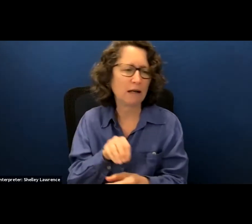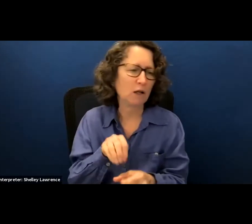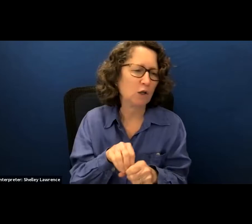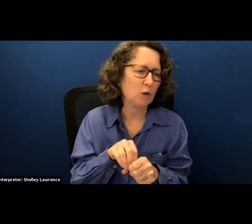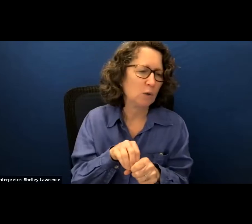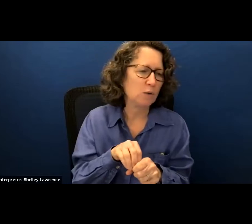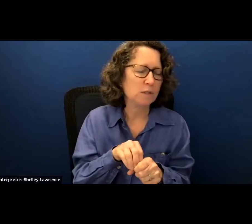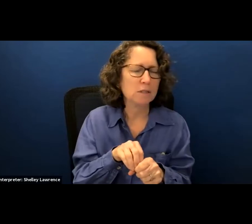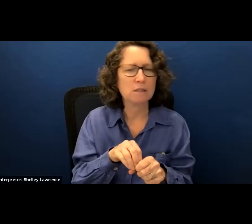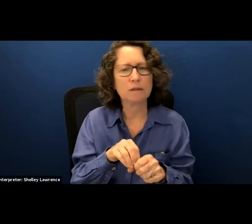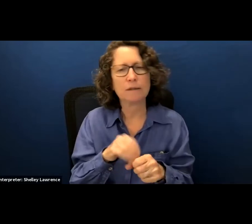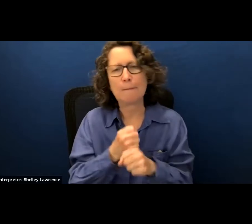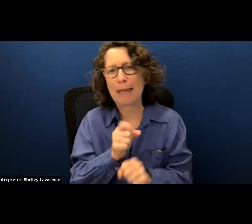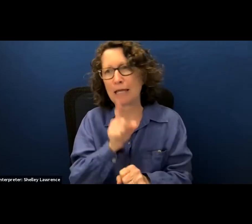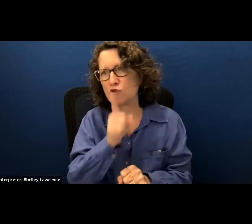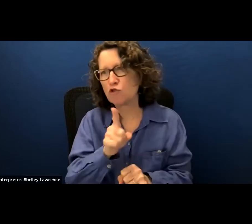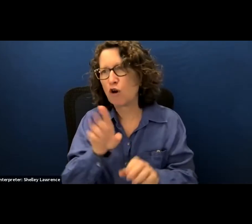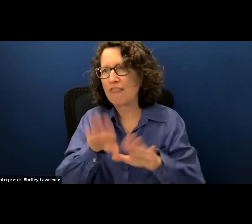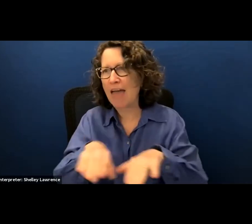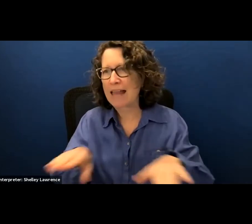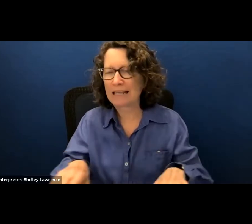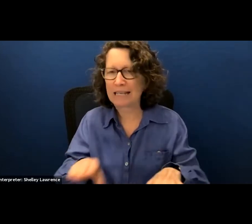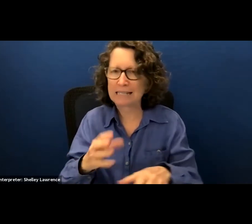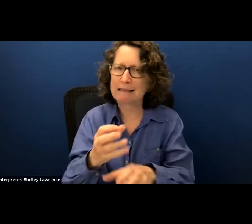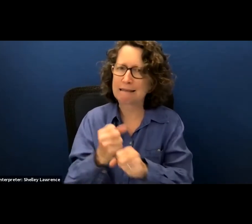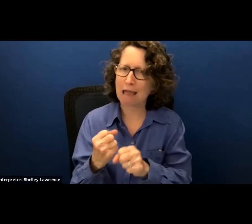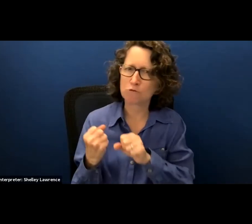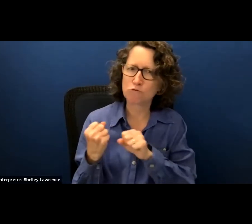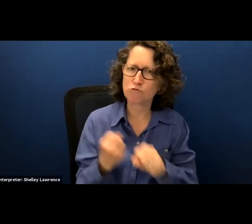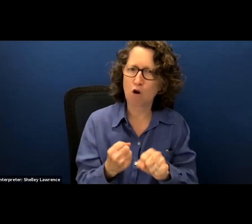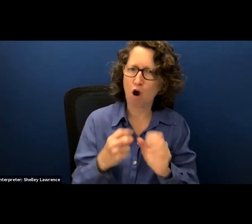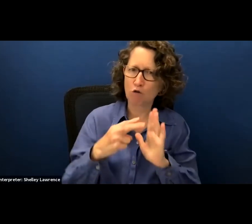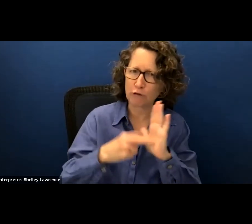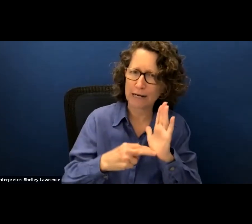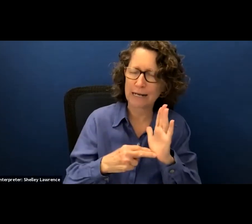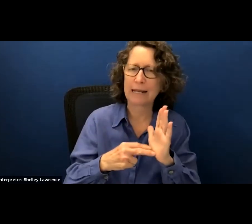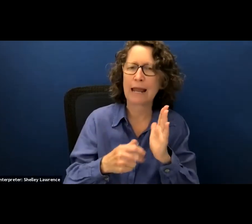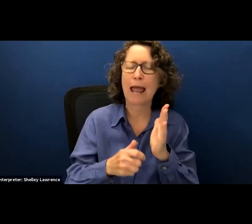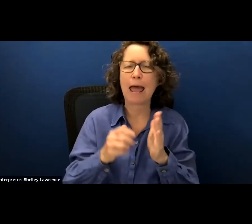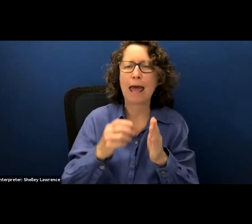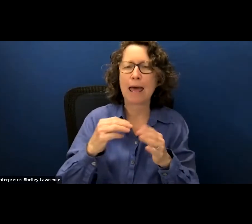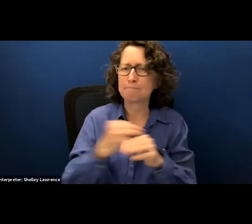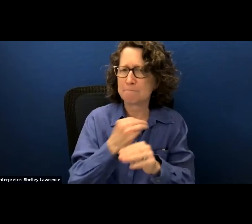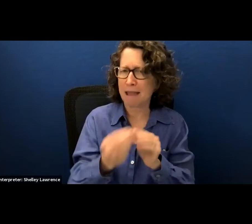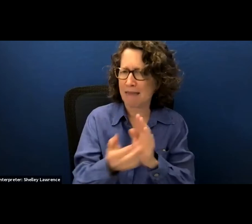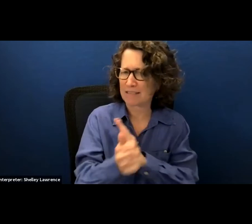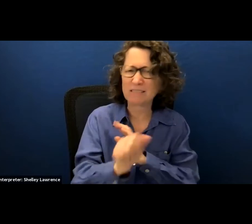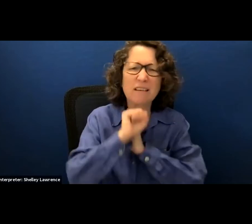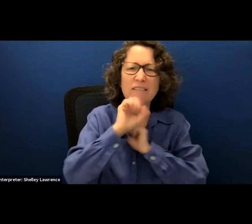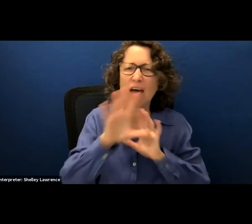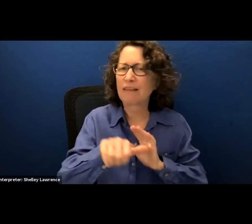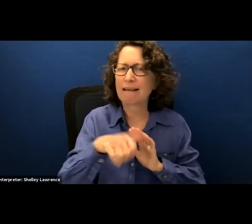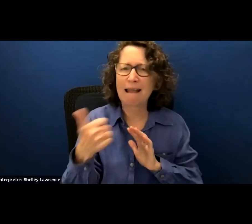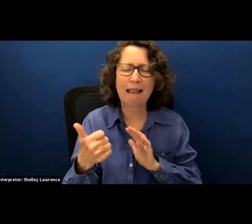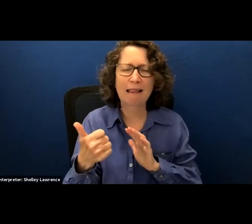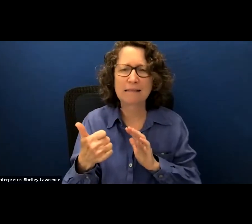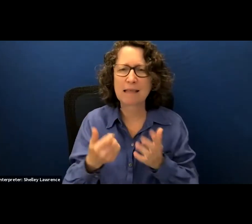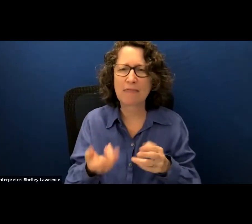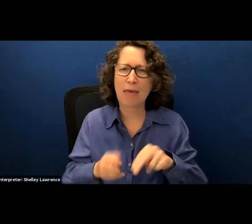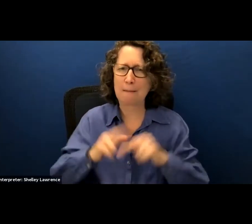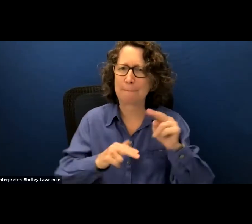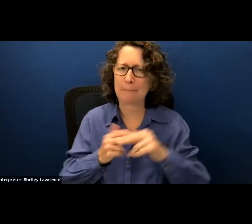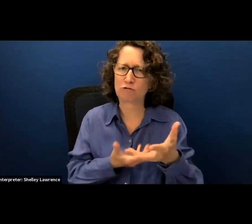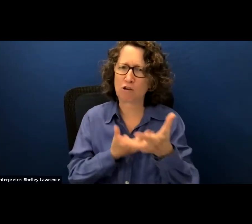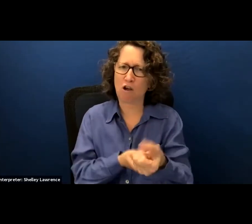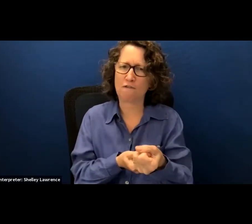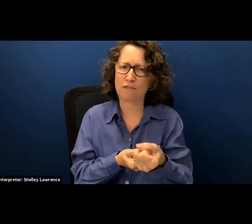making sure that kids are getting strong reading and math skills, there's nothing else that builds confidence more